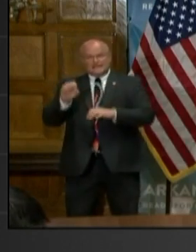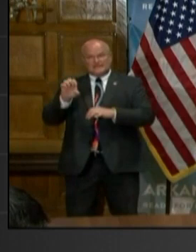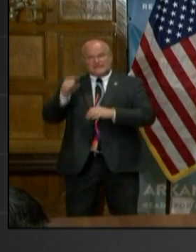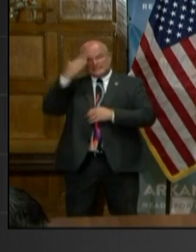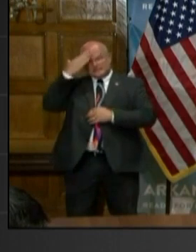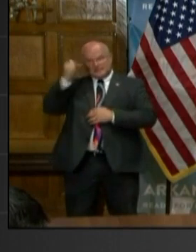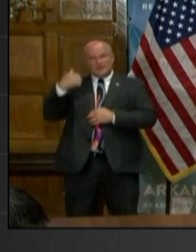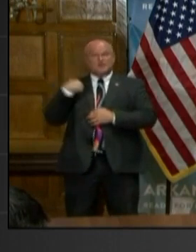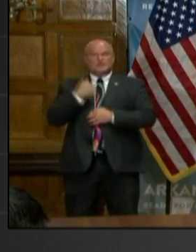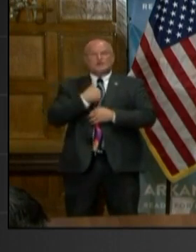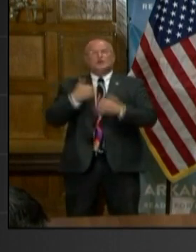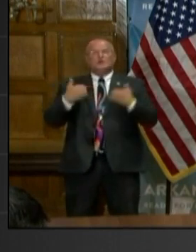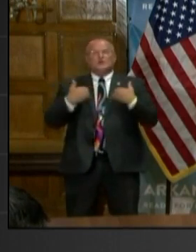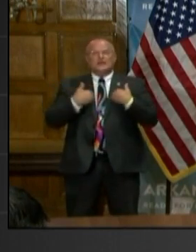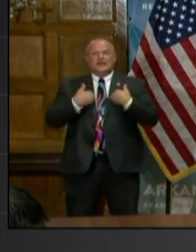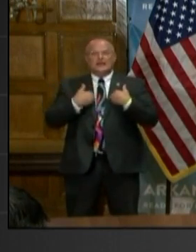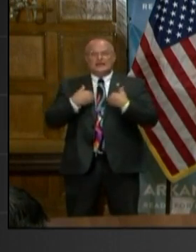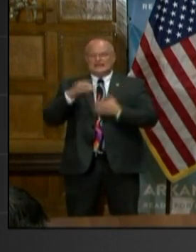because we had